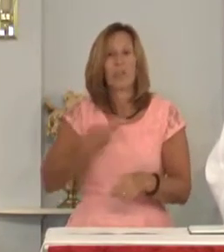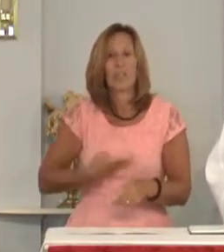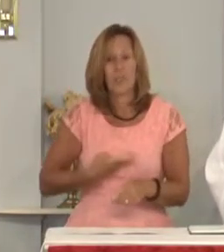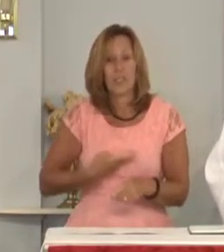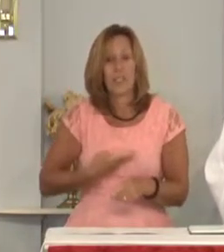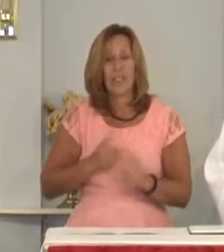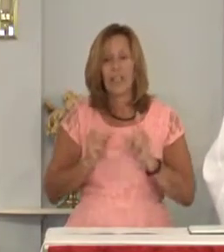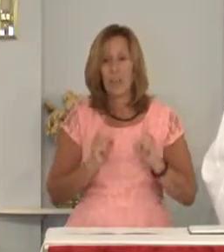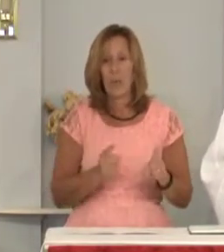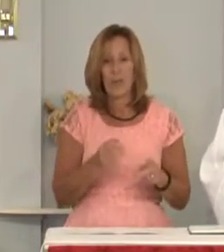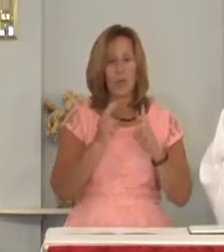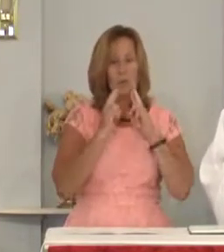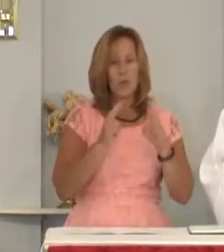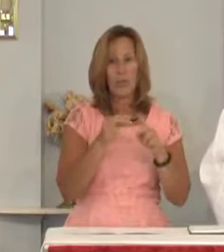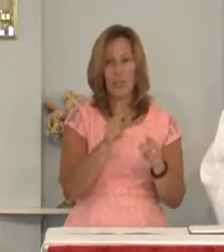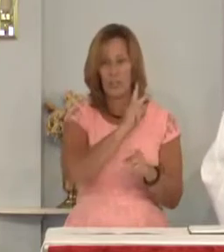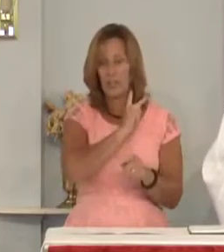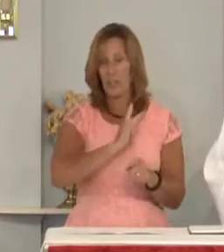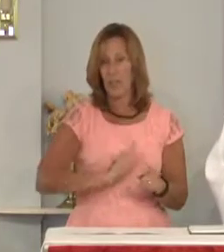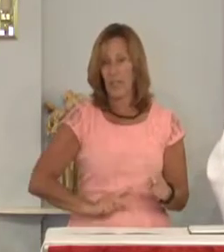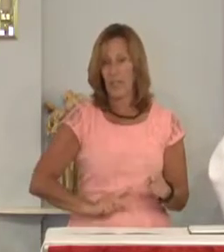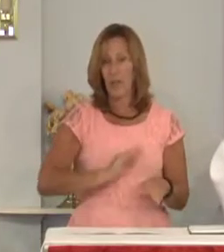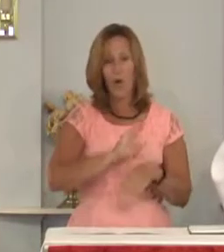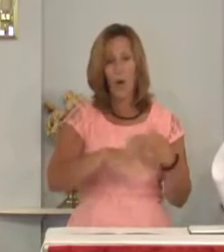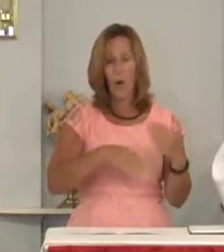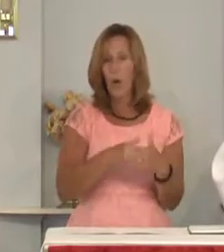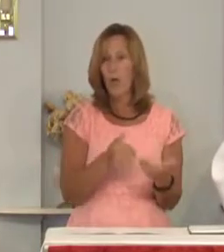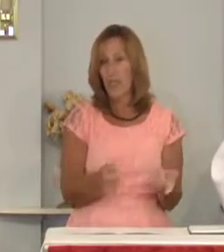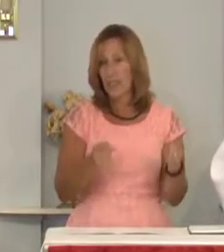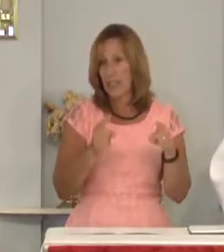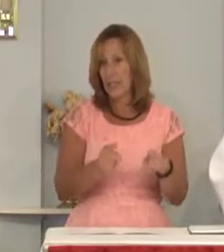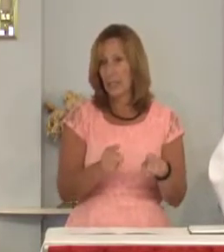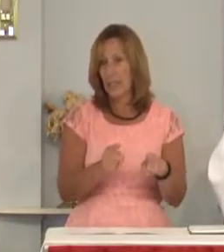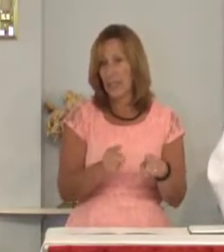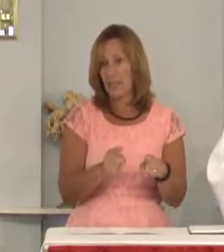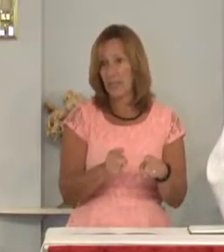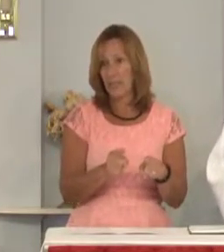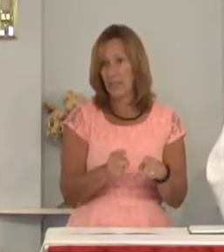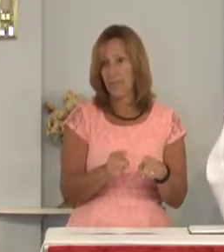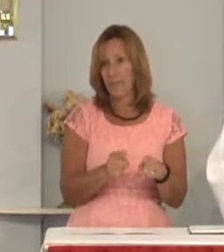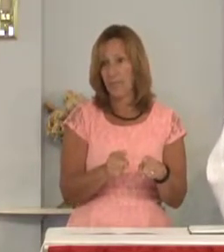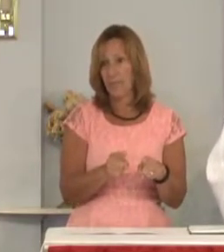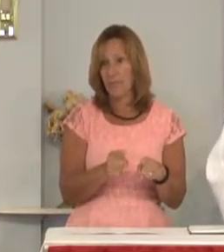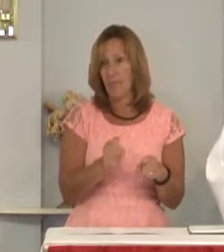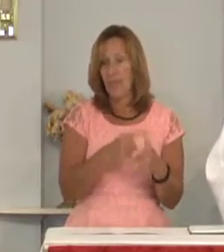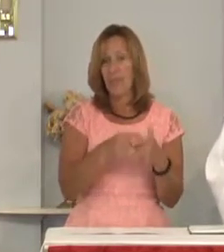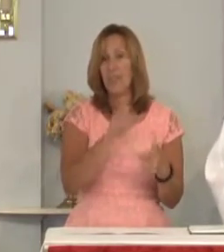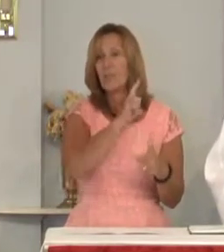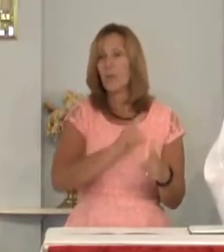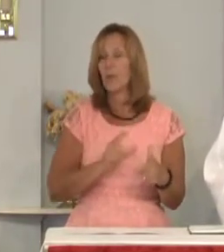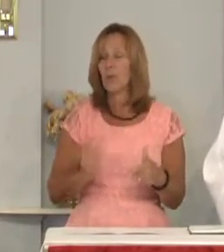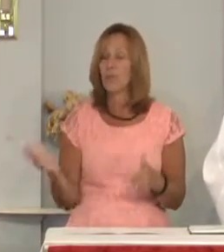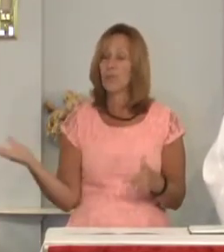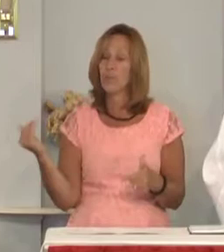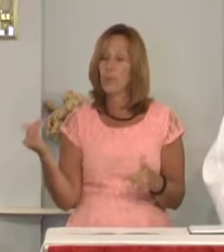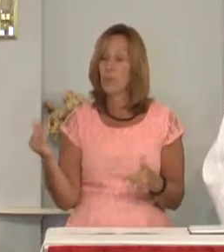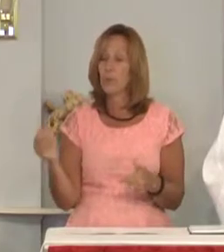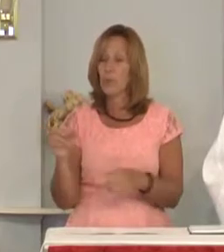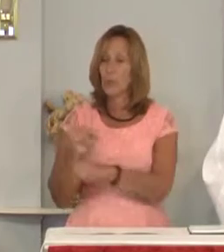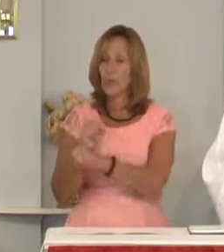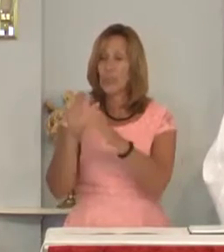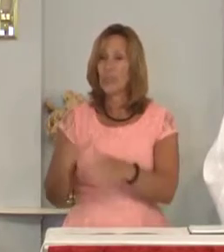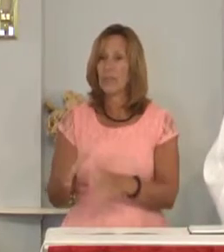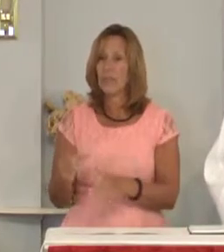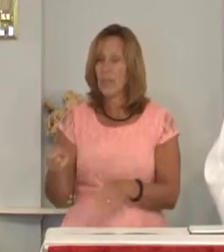And they went and reported to their Lord all that had taken place. Then the Lord summoned him and said to